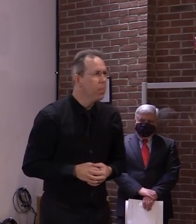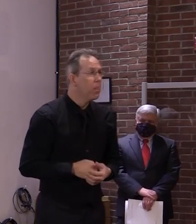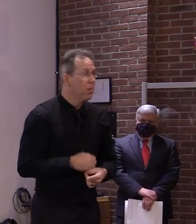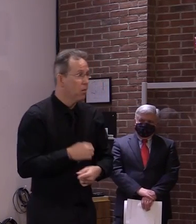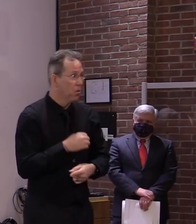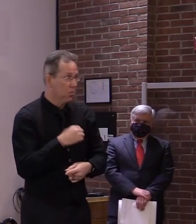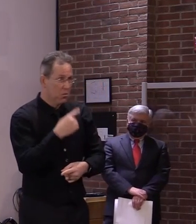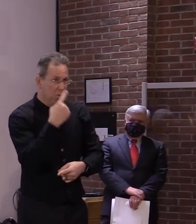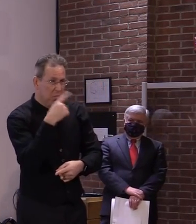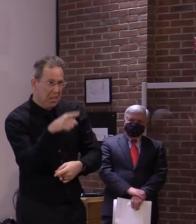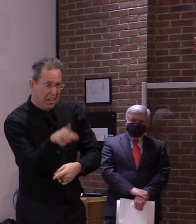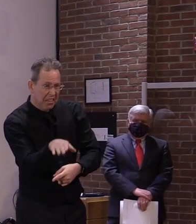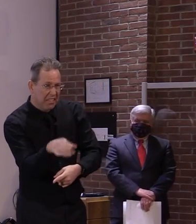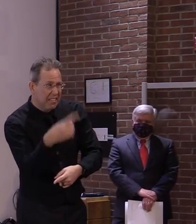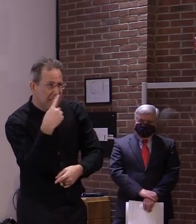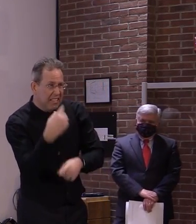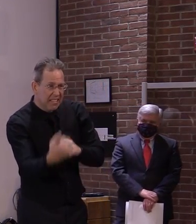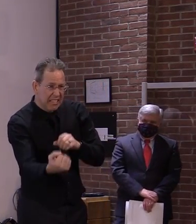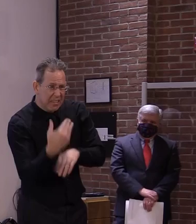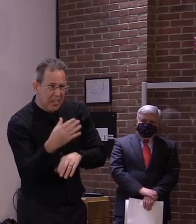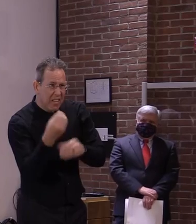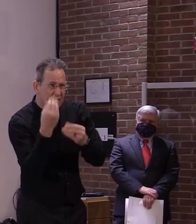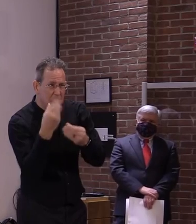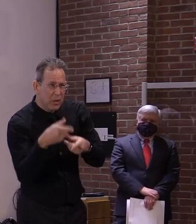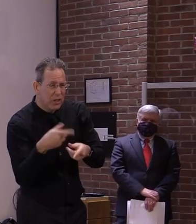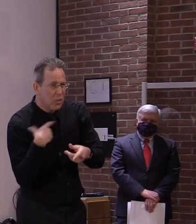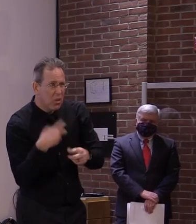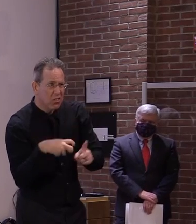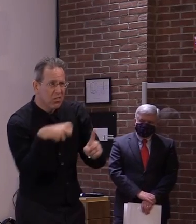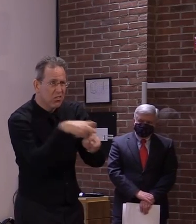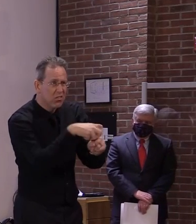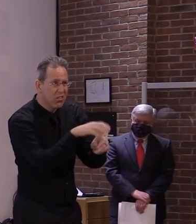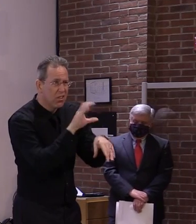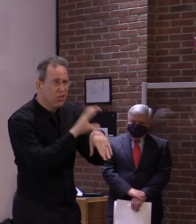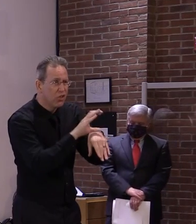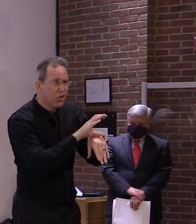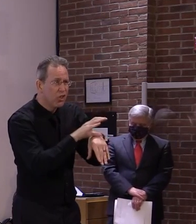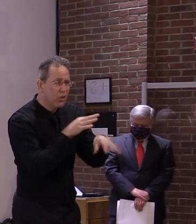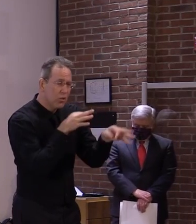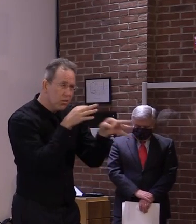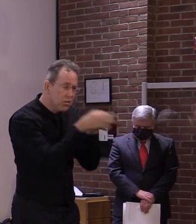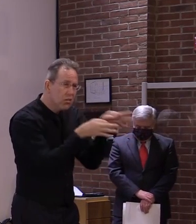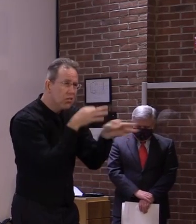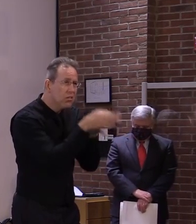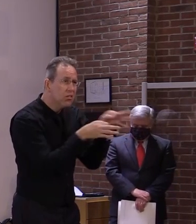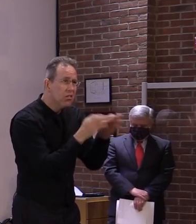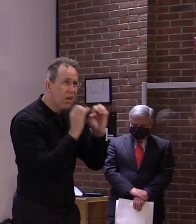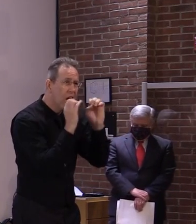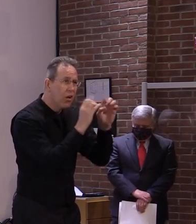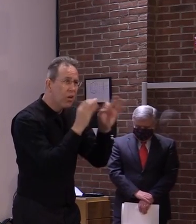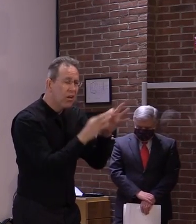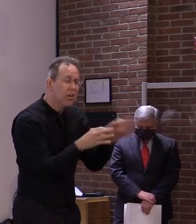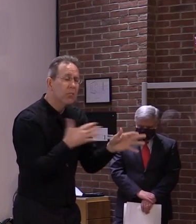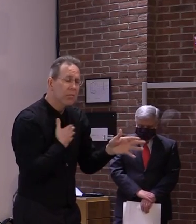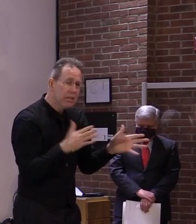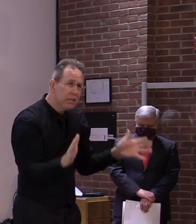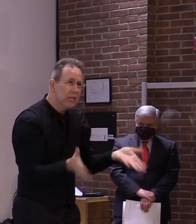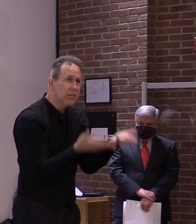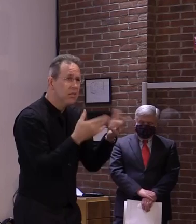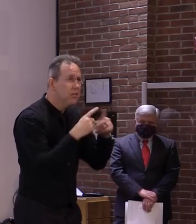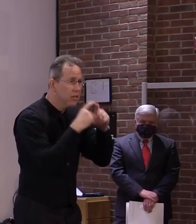have the ability to provide more education and see what's going on